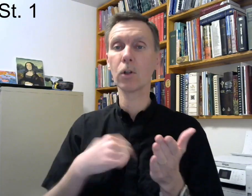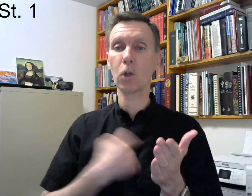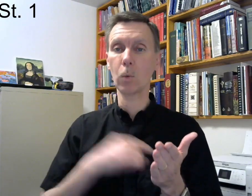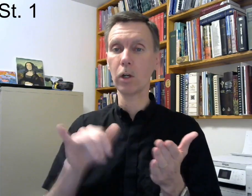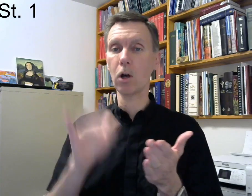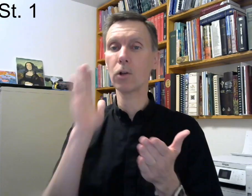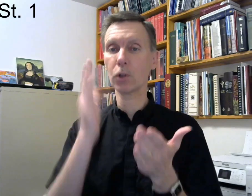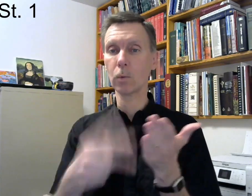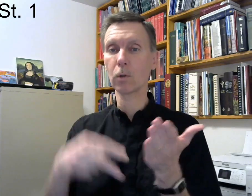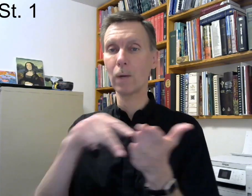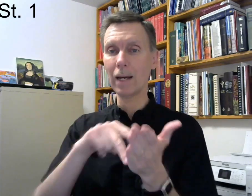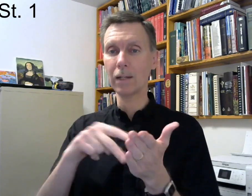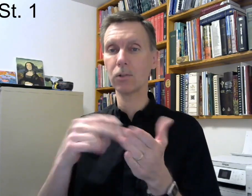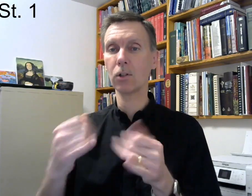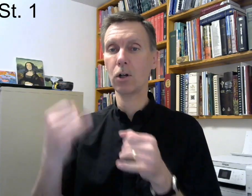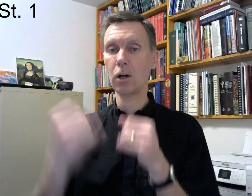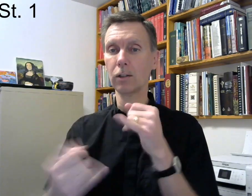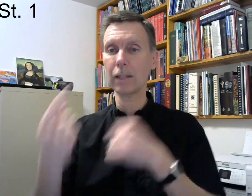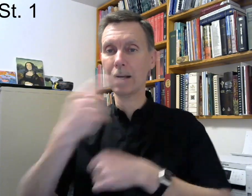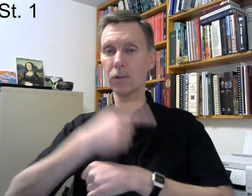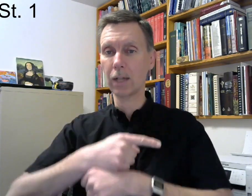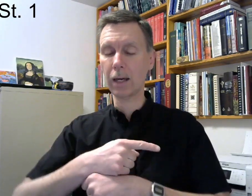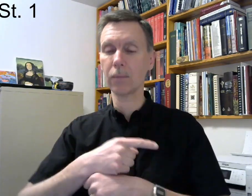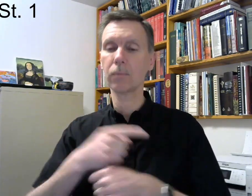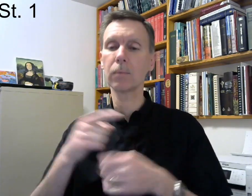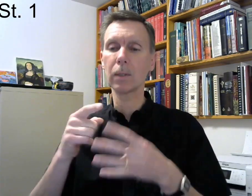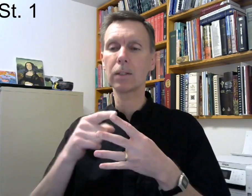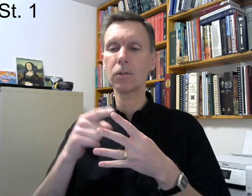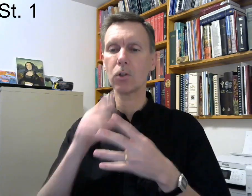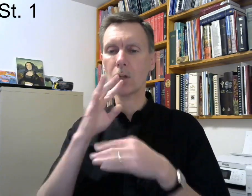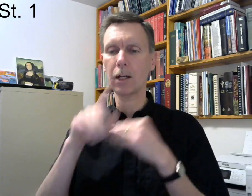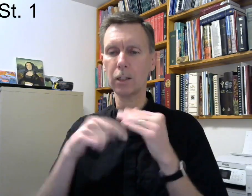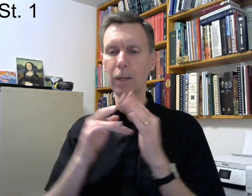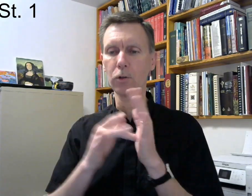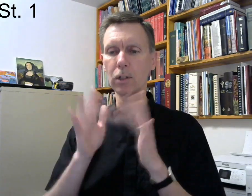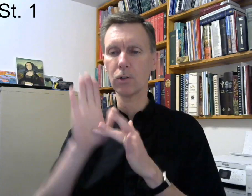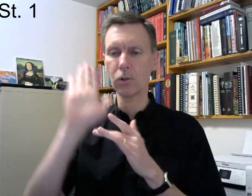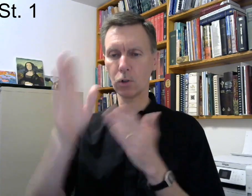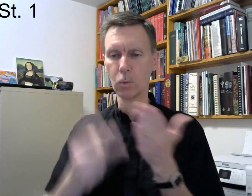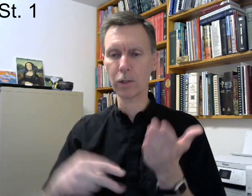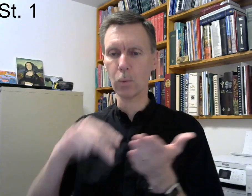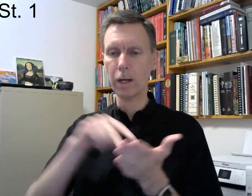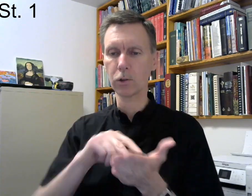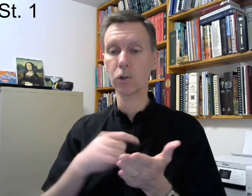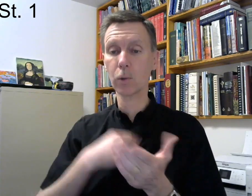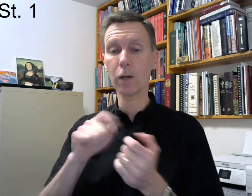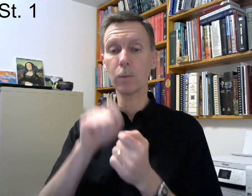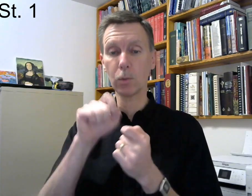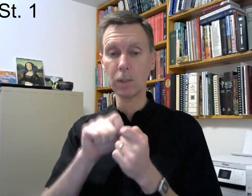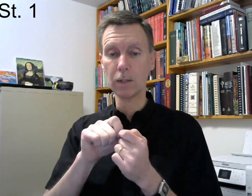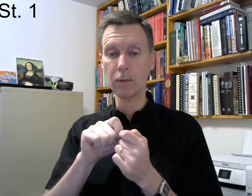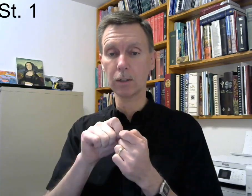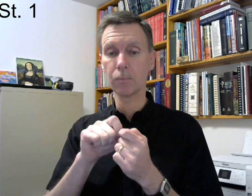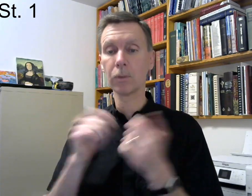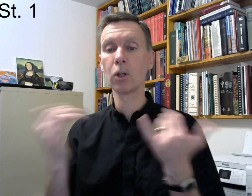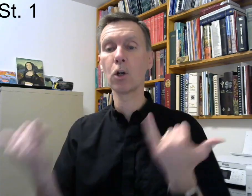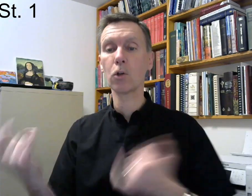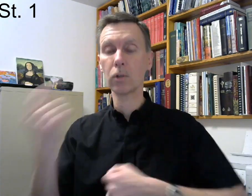we also will rise on the last day. But this is talking about Jesus' resurrection, so I will be specific.